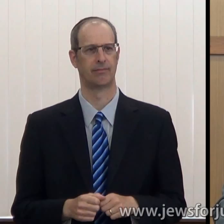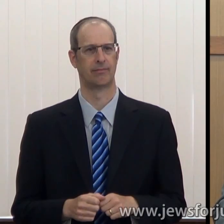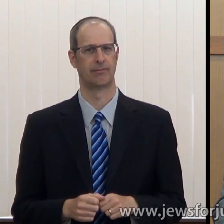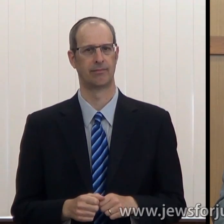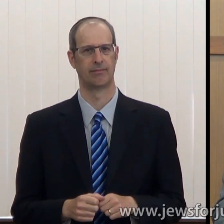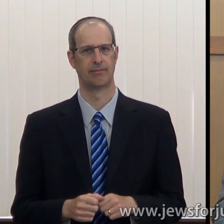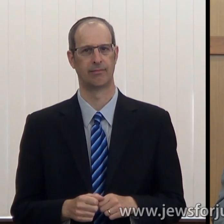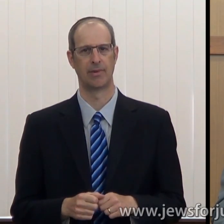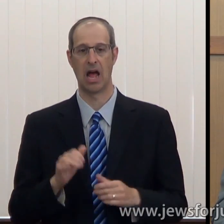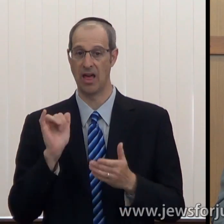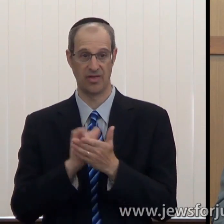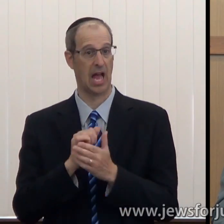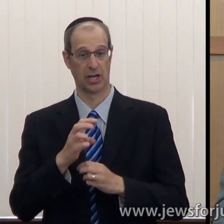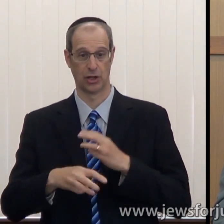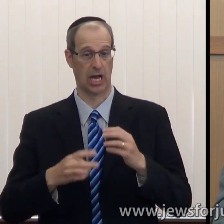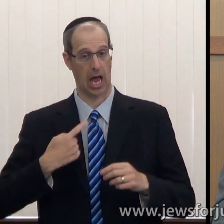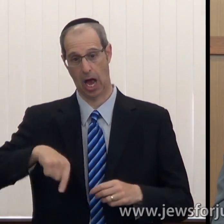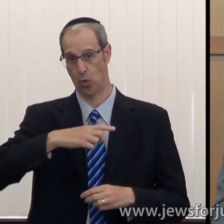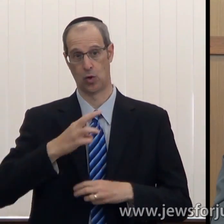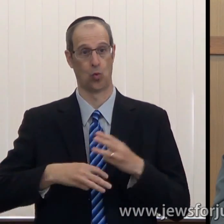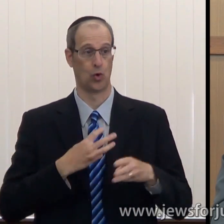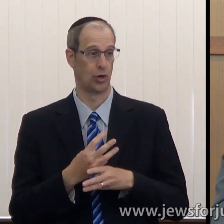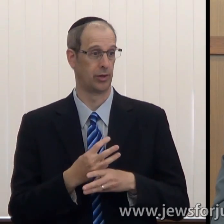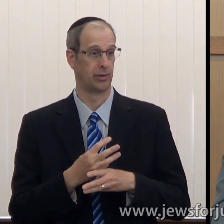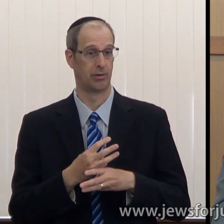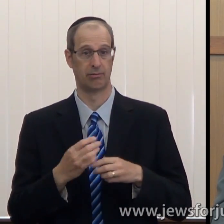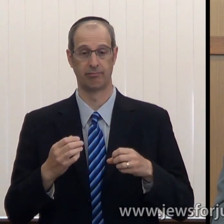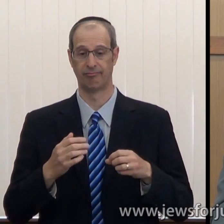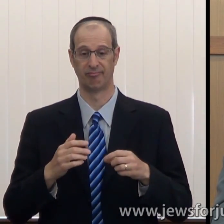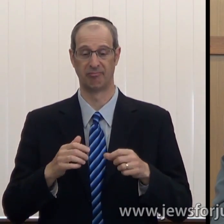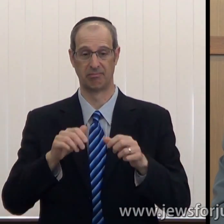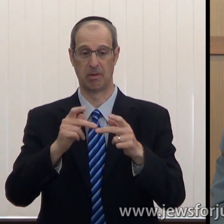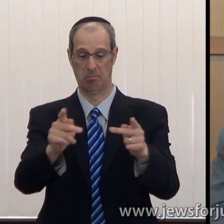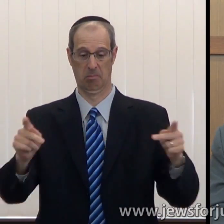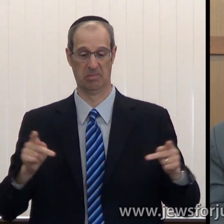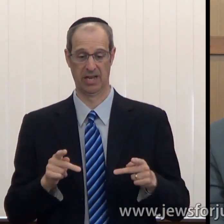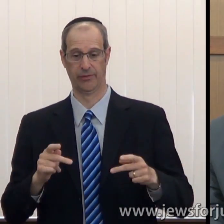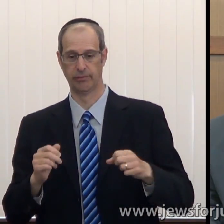That's the world we were put into, a battlefield.